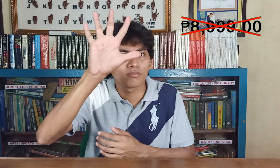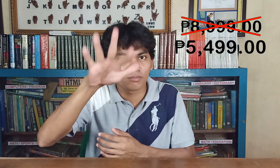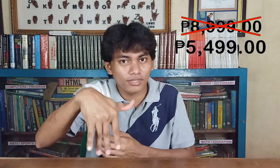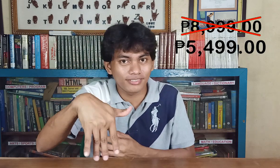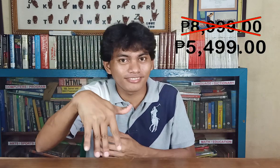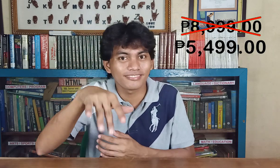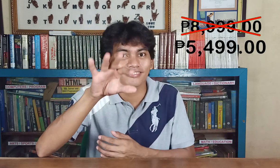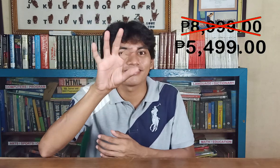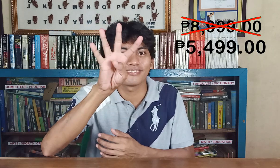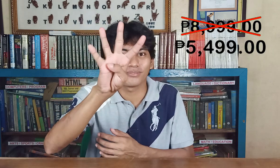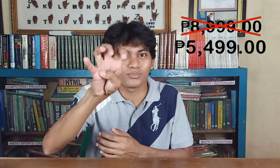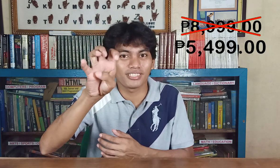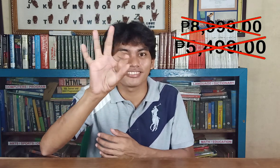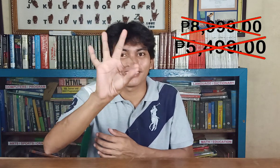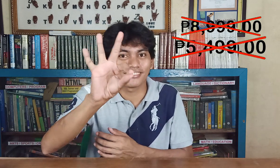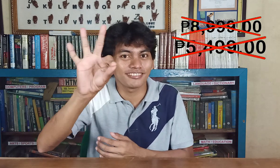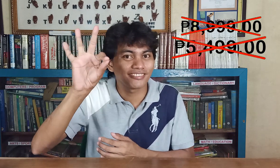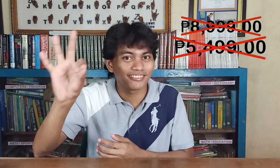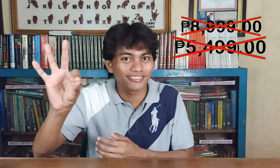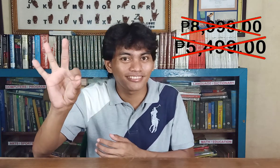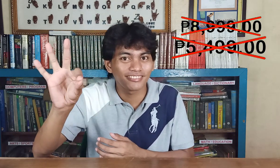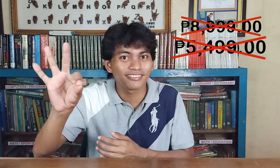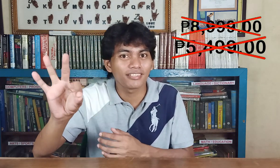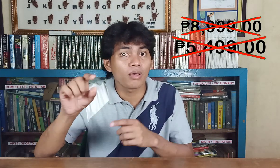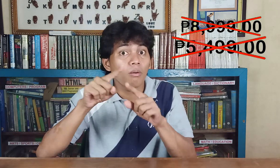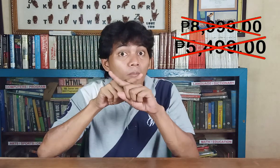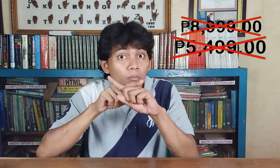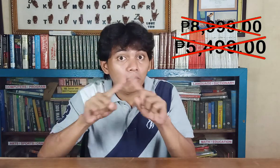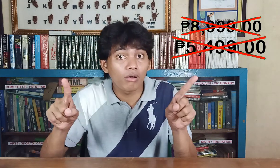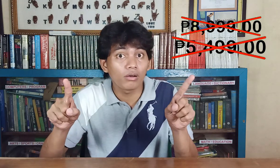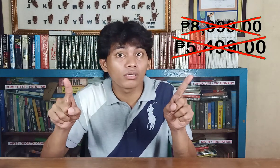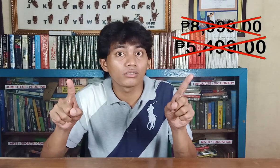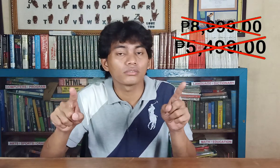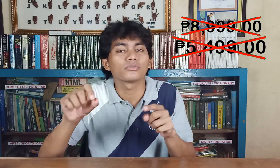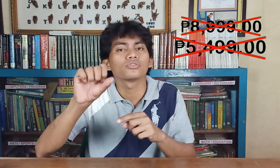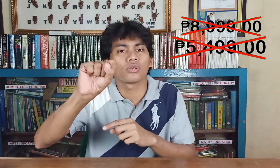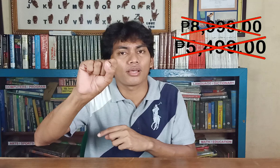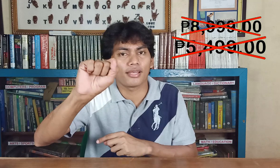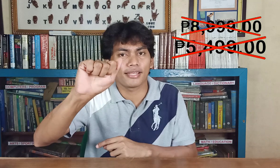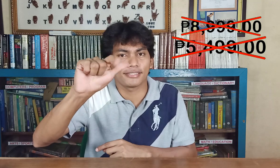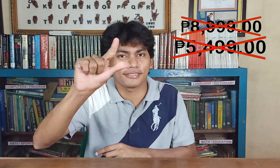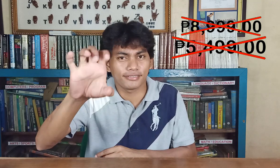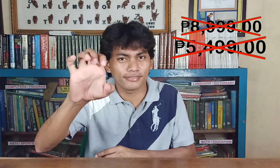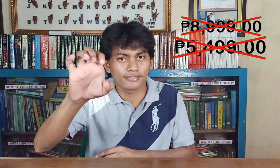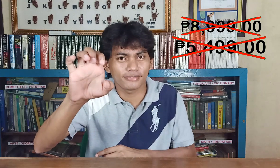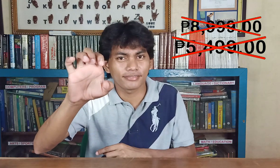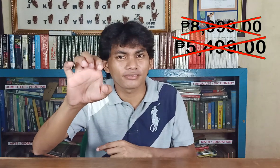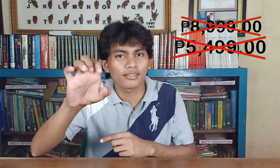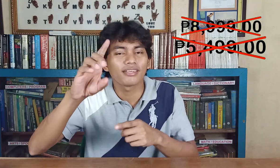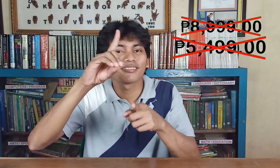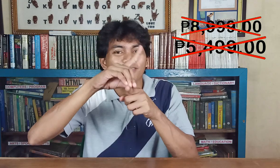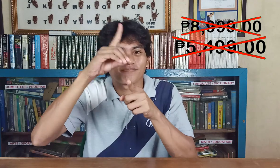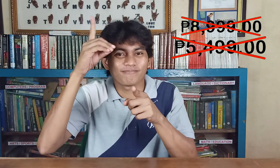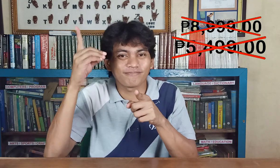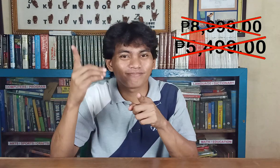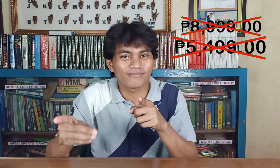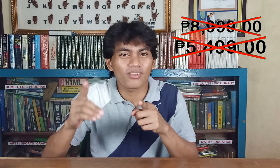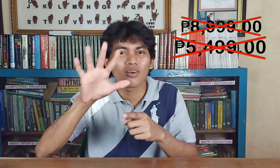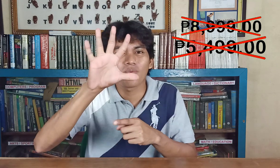5,499. But they made a sale discount of 500 pesos. So the